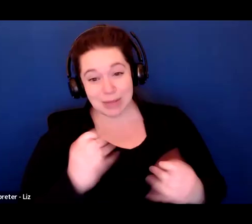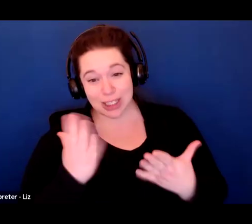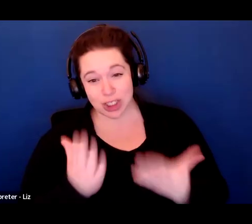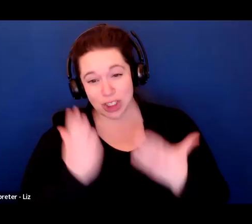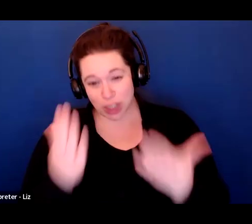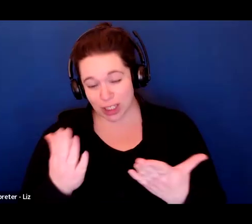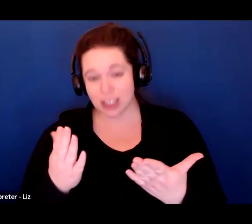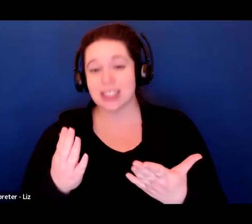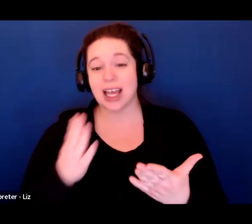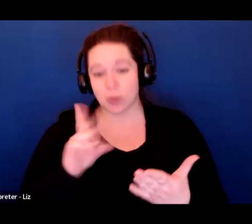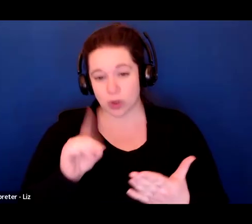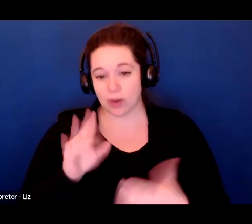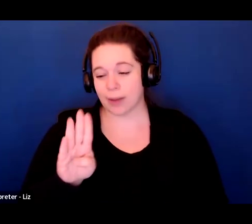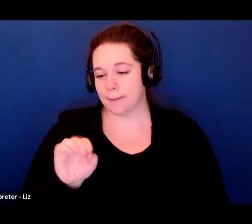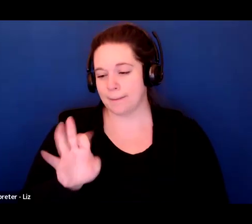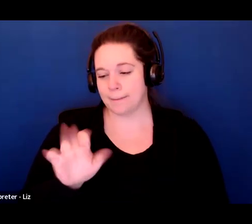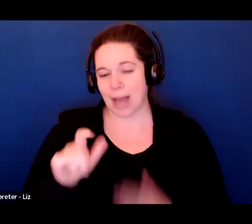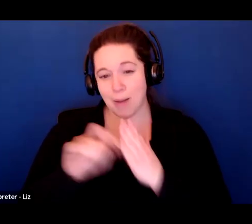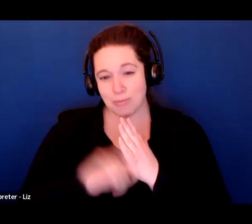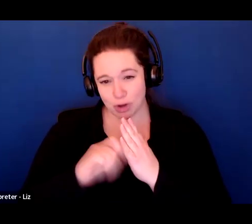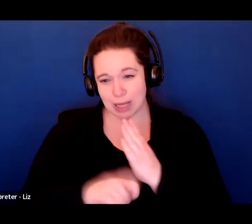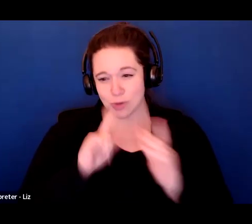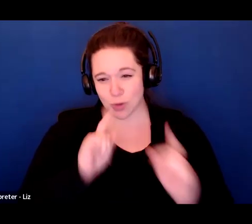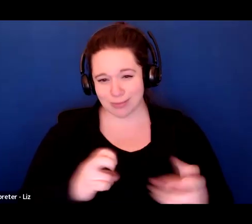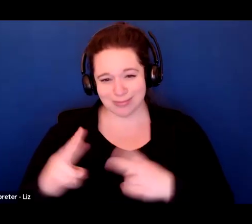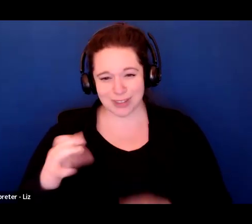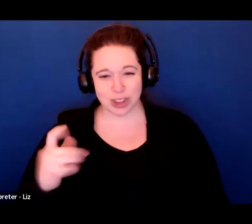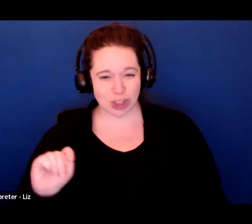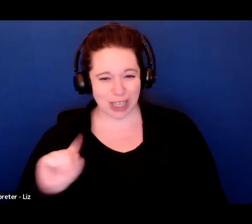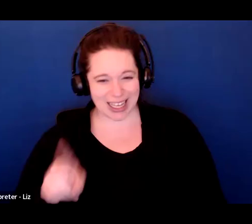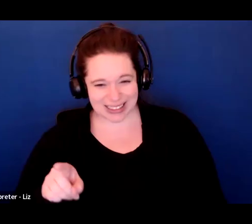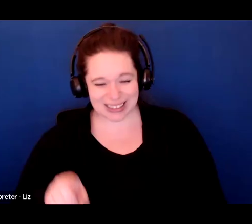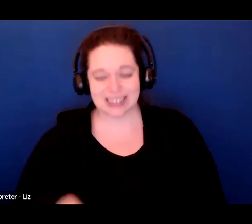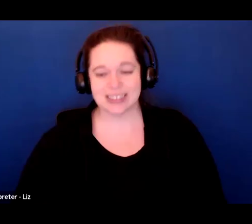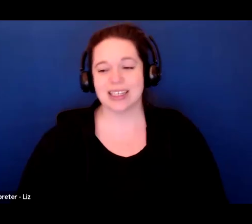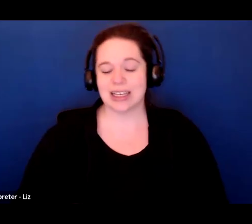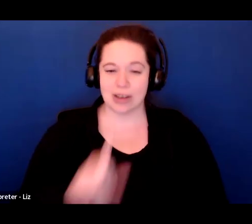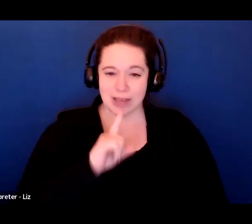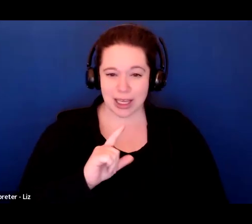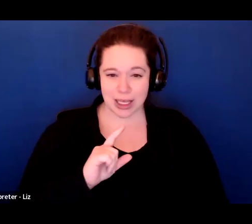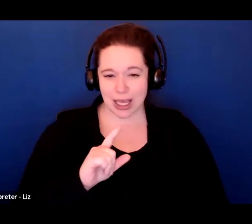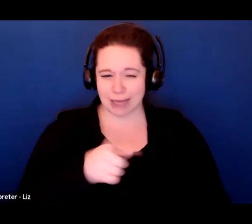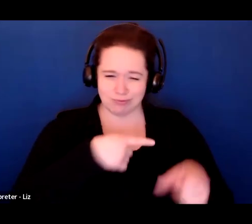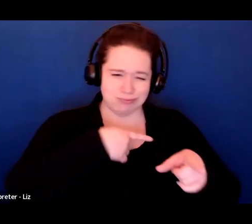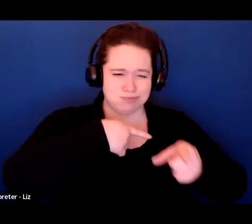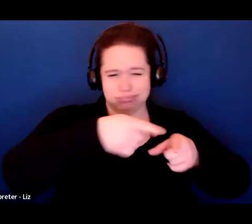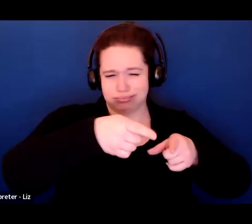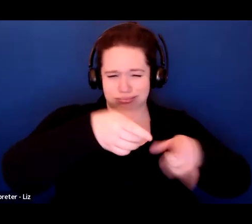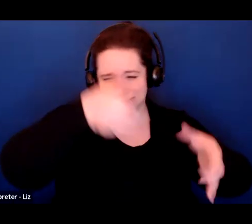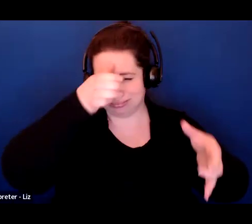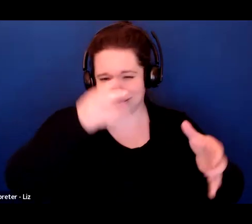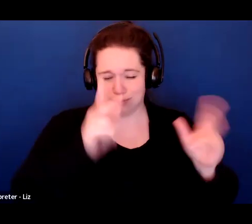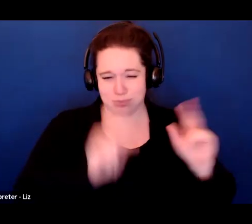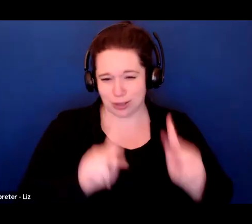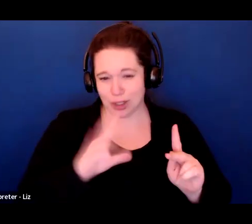and we have a bowel booklet, which is, I'm sure, going to be popping up because we have a super information specialist. There's a lot of people that